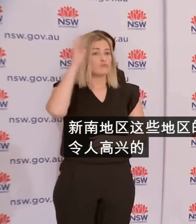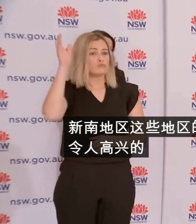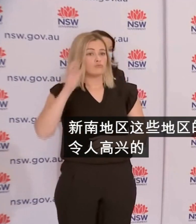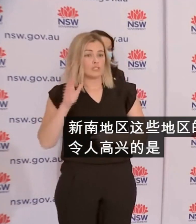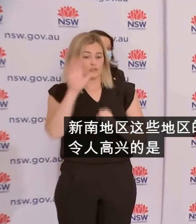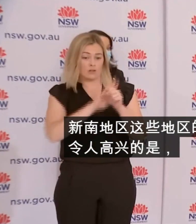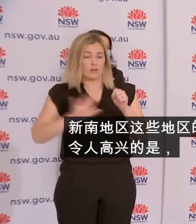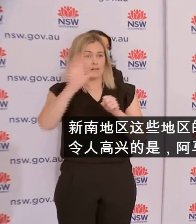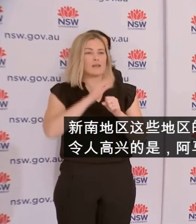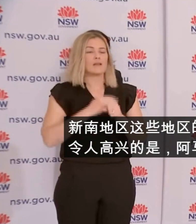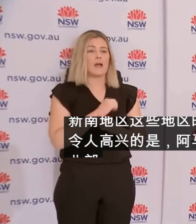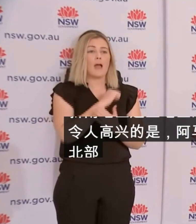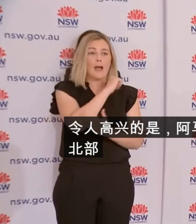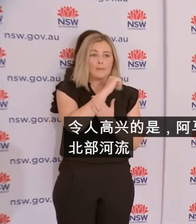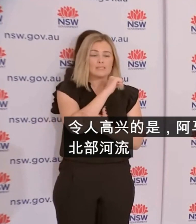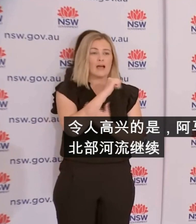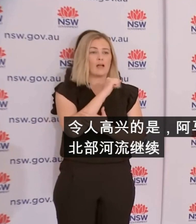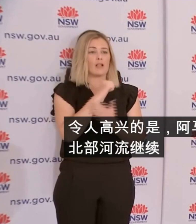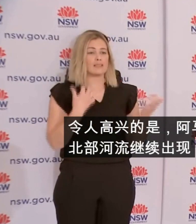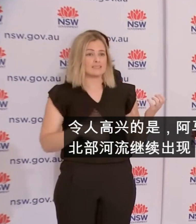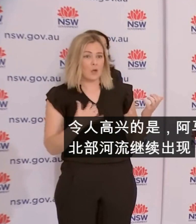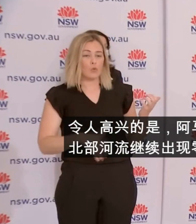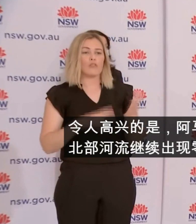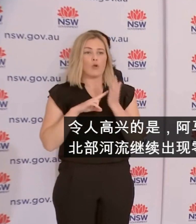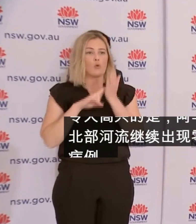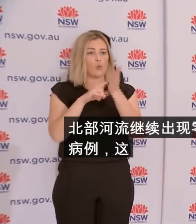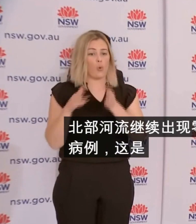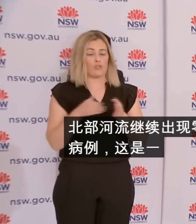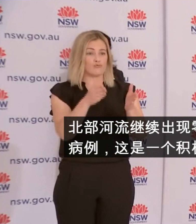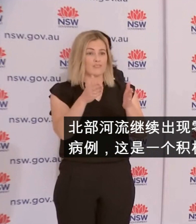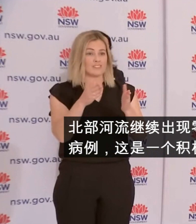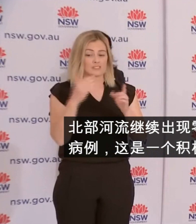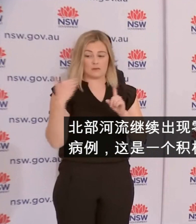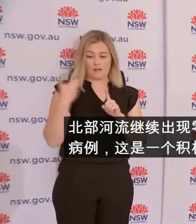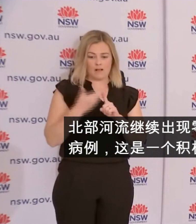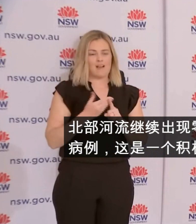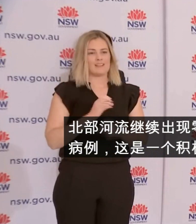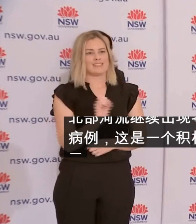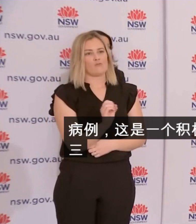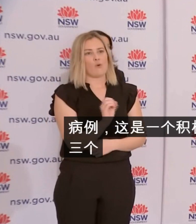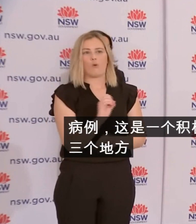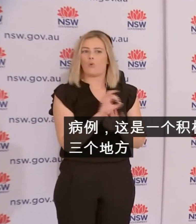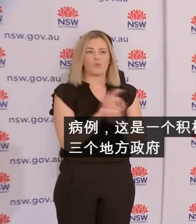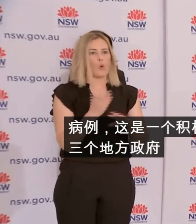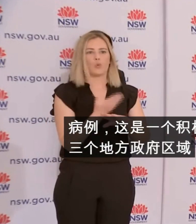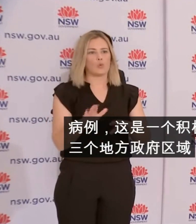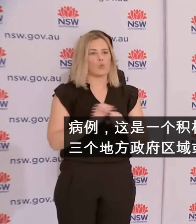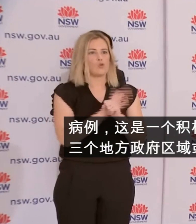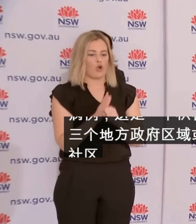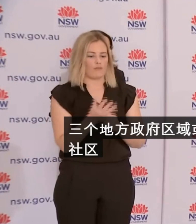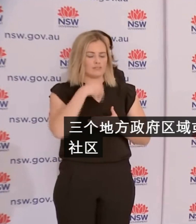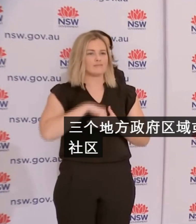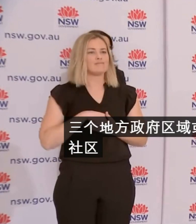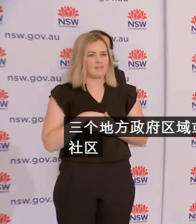pleasingly, Armidale, Tamworth and Northern Rivers continue to have 0 cases, which is a positive sign. So those 3 local government areas